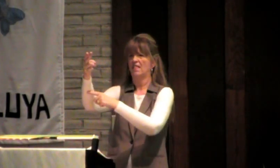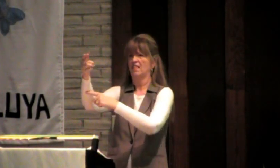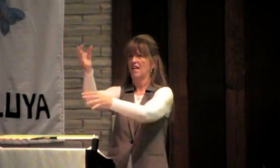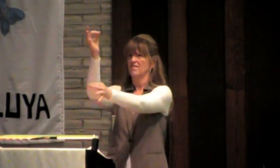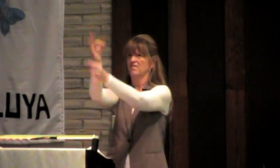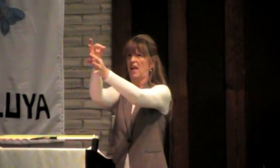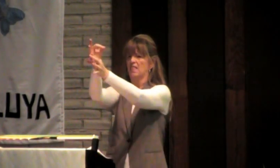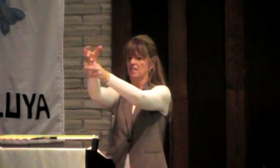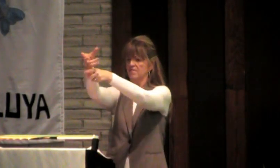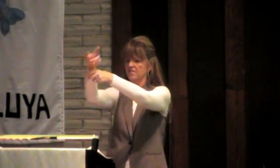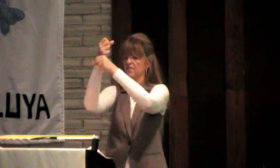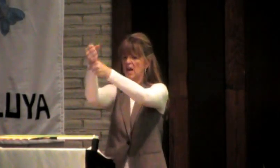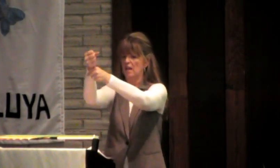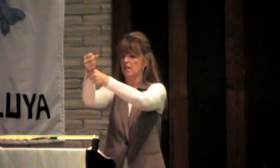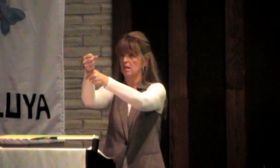faith.